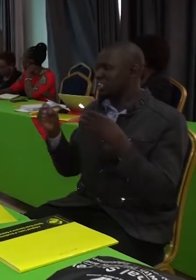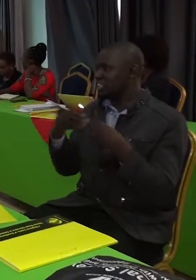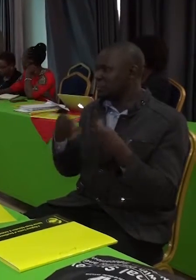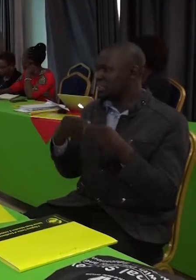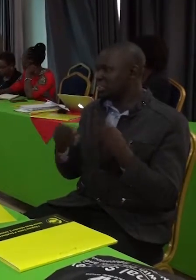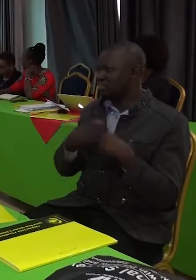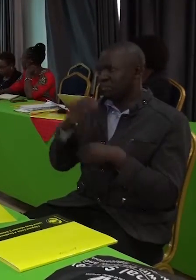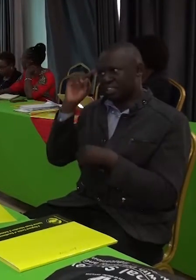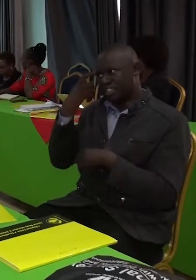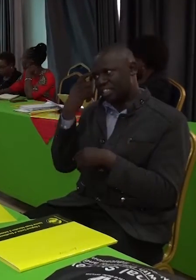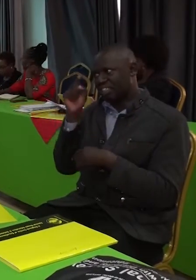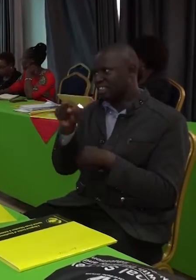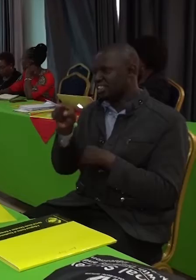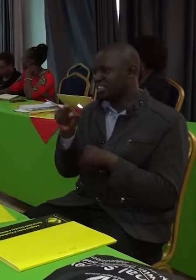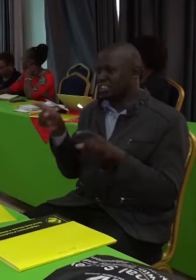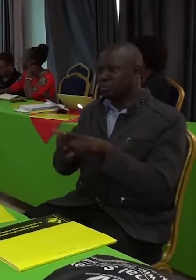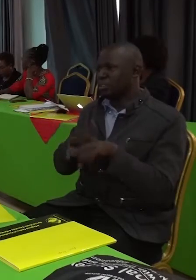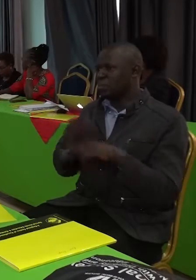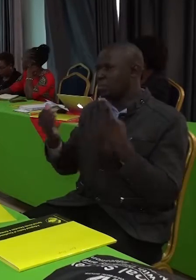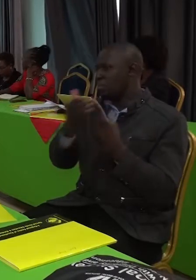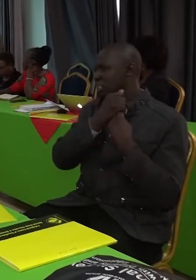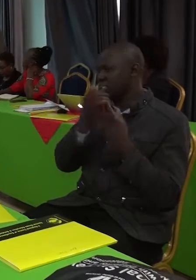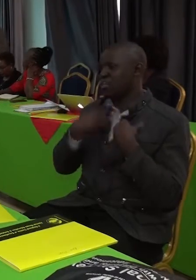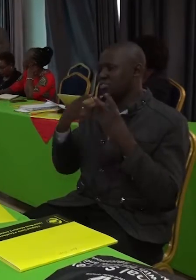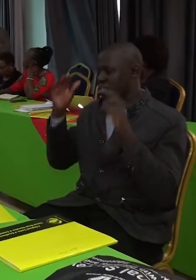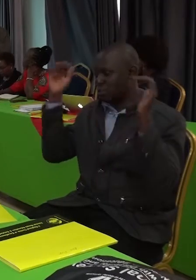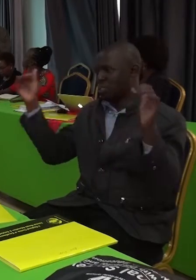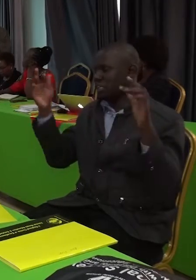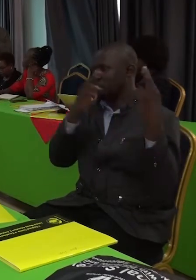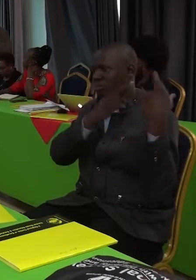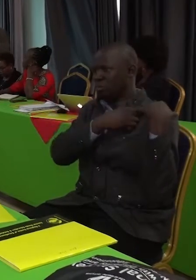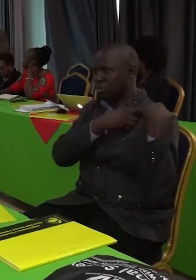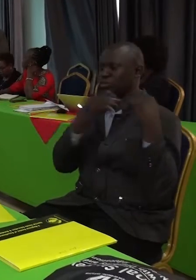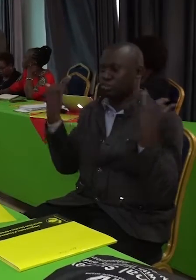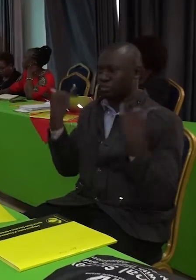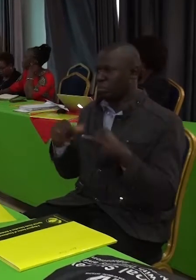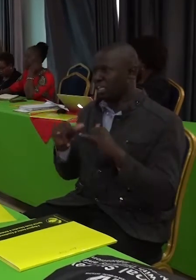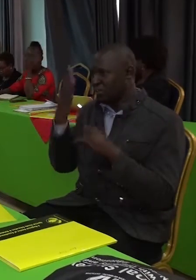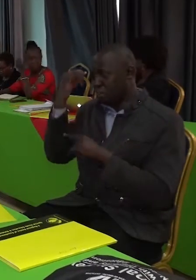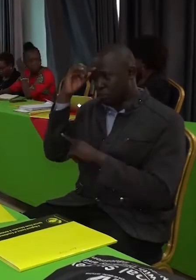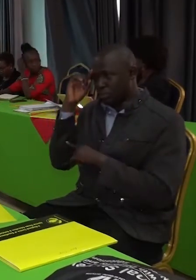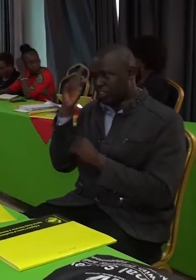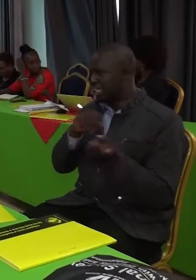think this one, the partners have got a very big role to play, because they really come out in